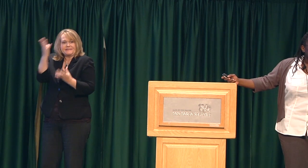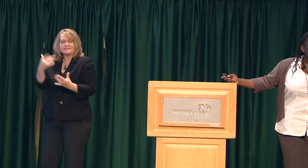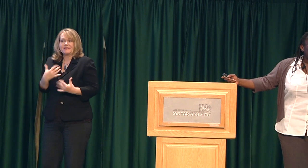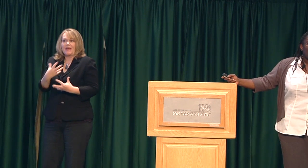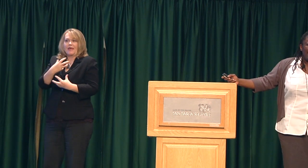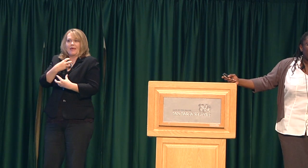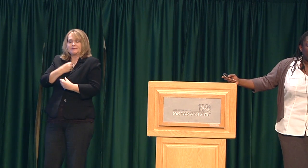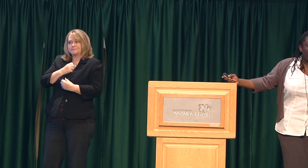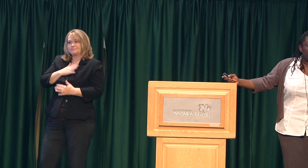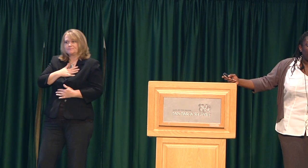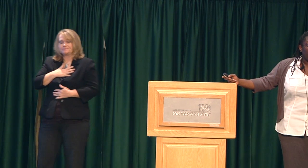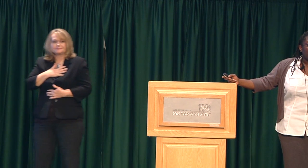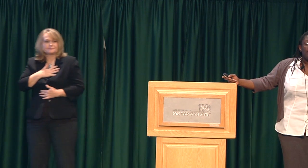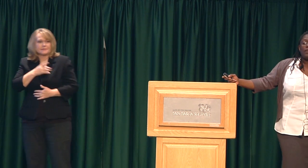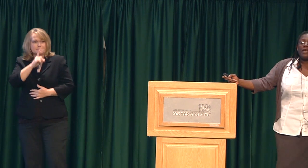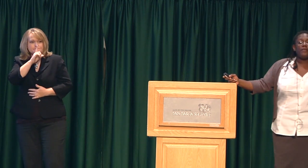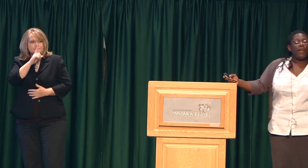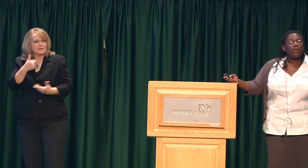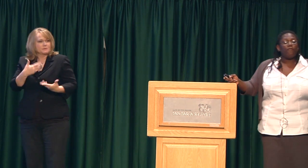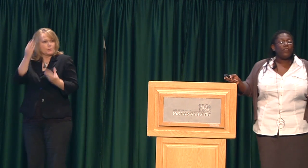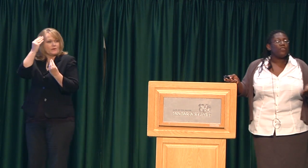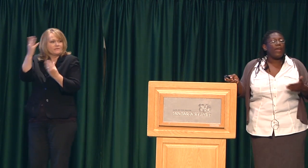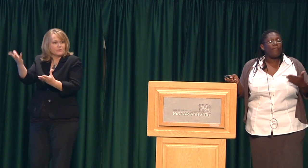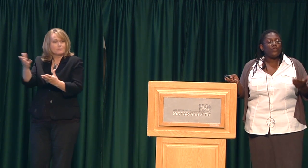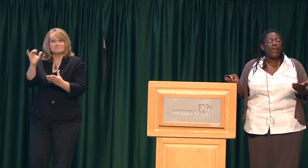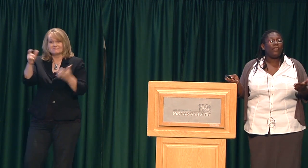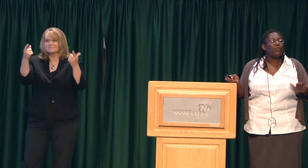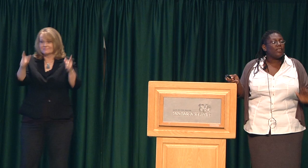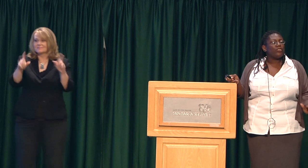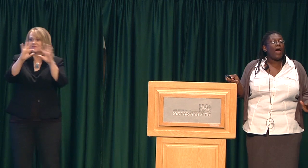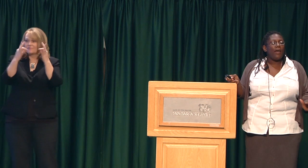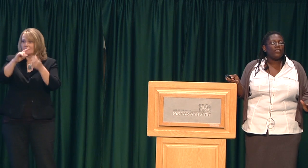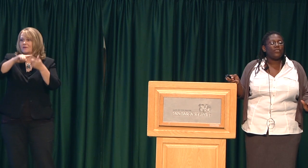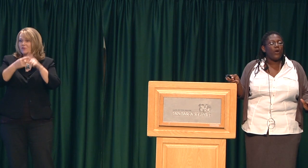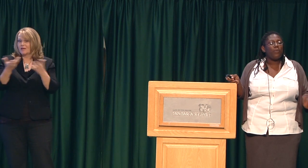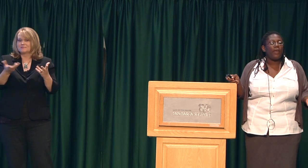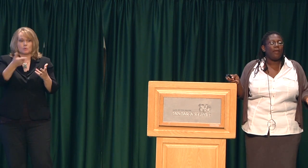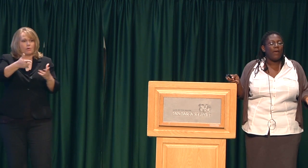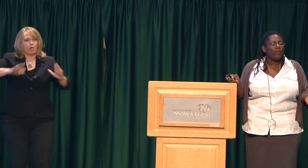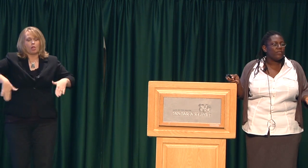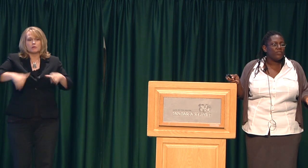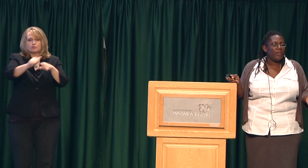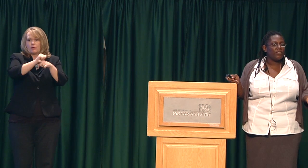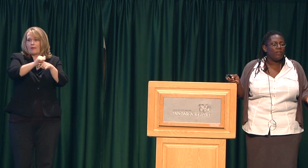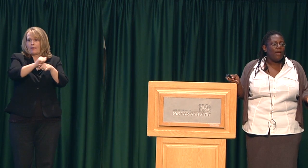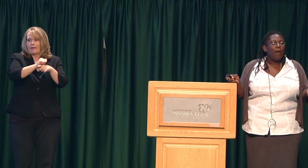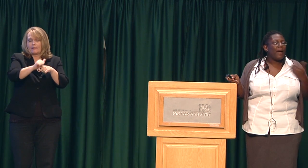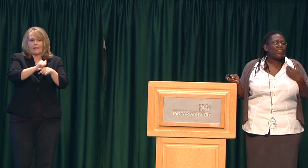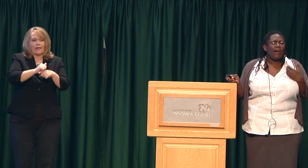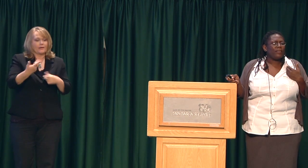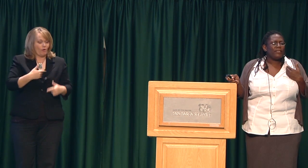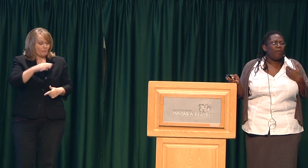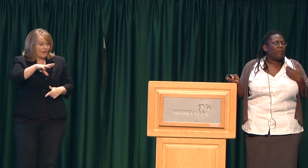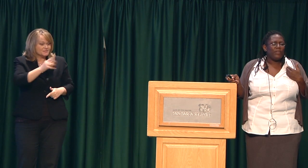information. That can happen with family and friends. Sometimes family and friends don't have the training. Using a child to interpret at a medical situation,